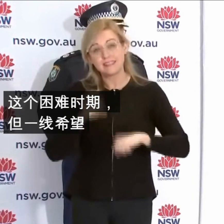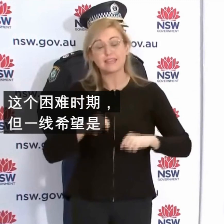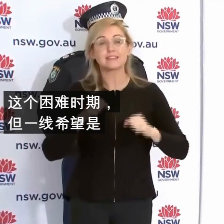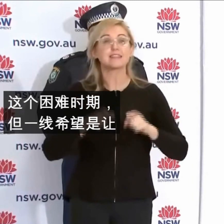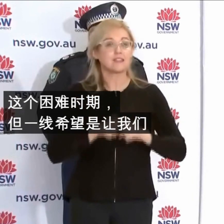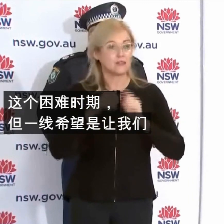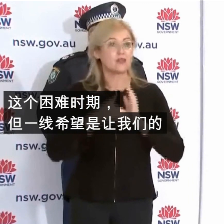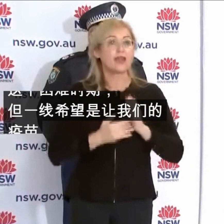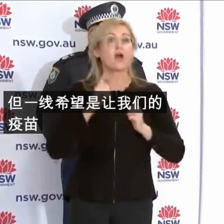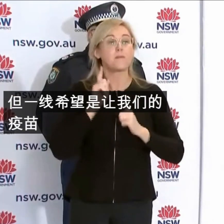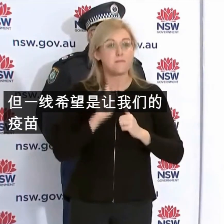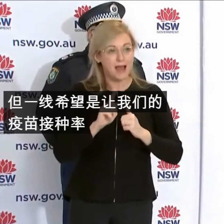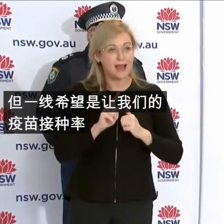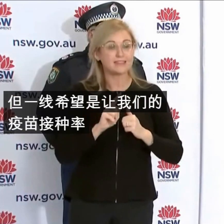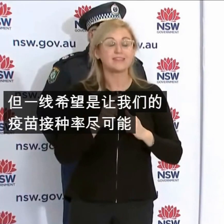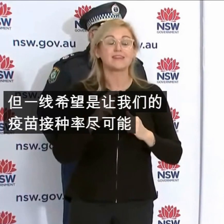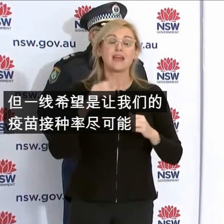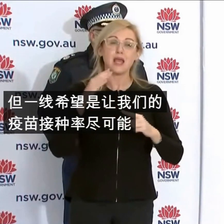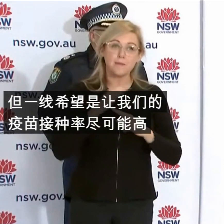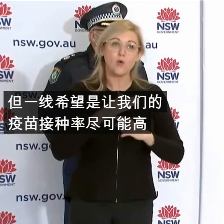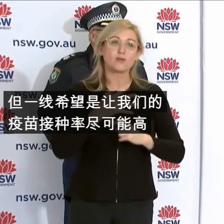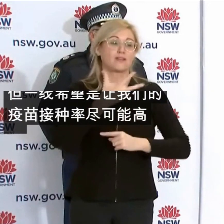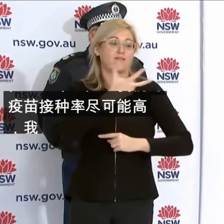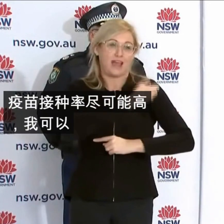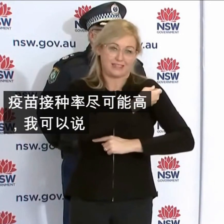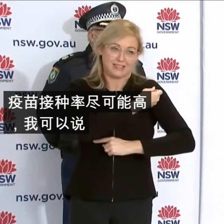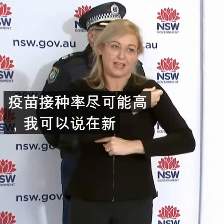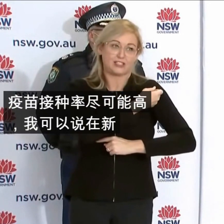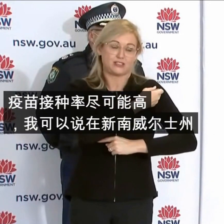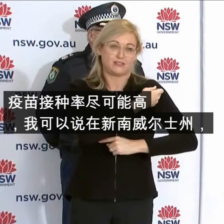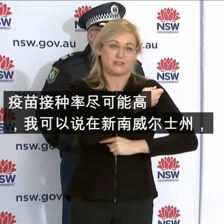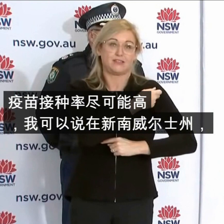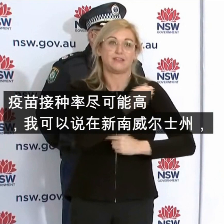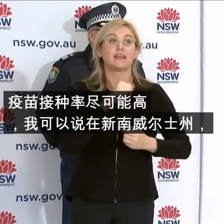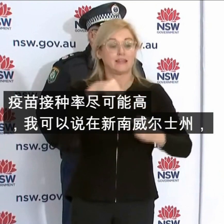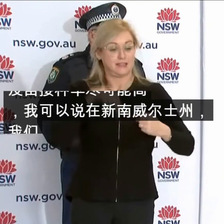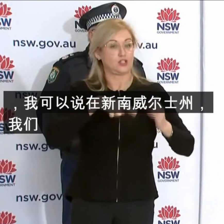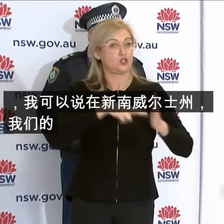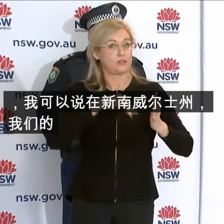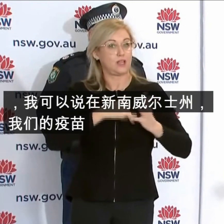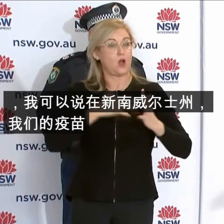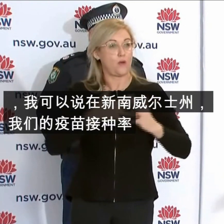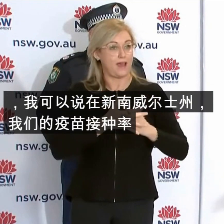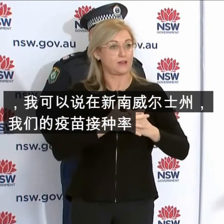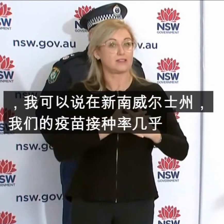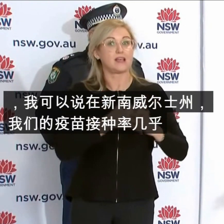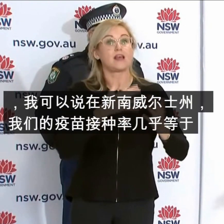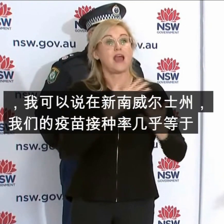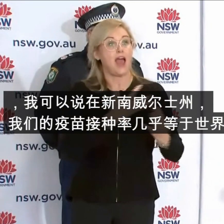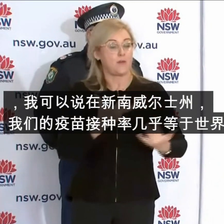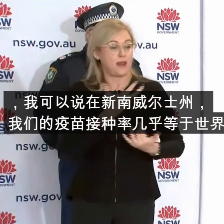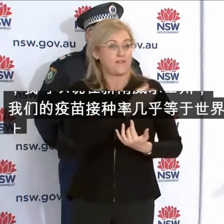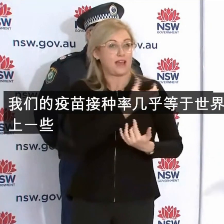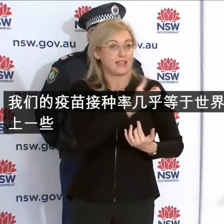The silver lining is getting our vaccination rates up as high as possible. And can I say that in New South Wales, our vaccination rates